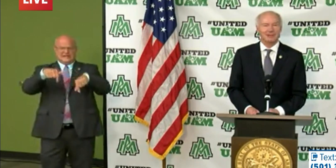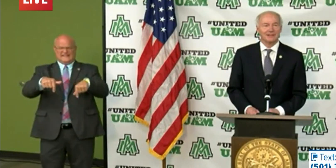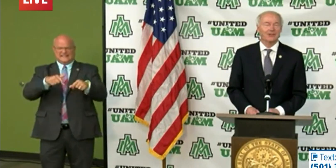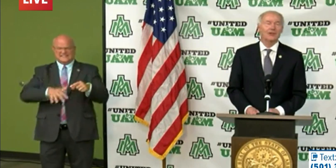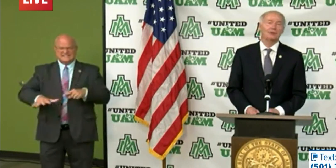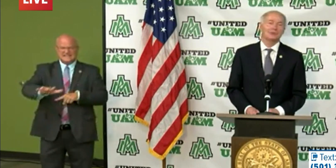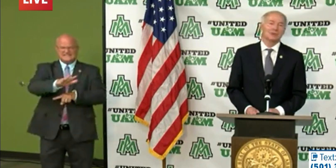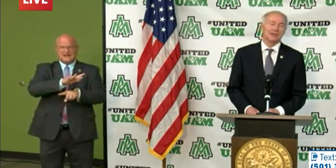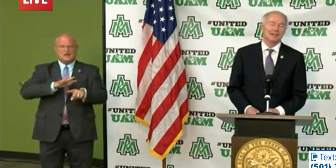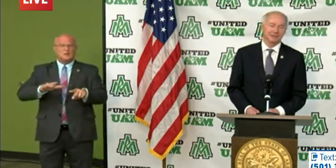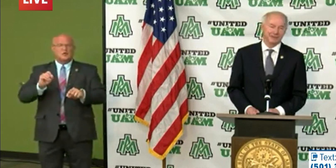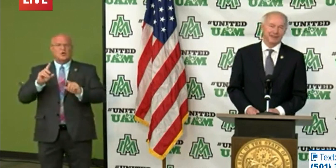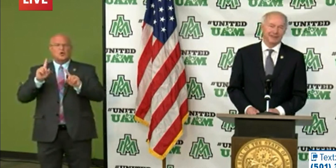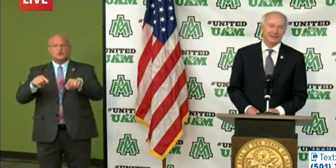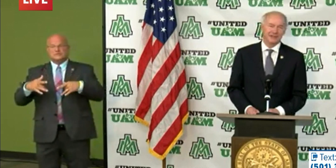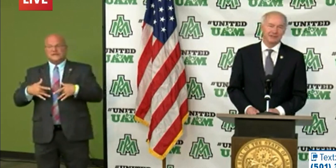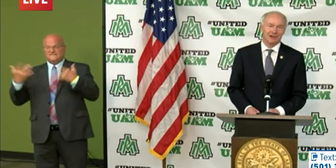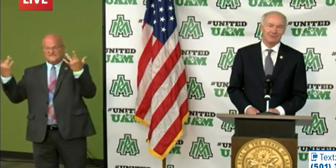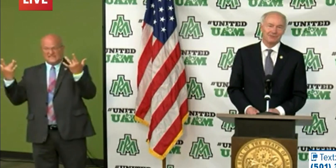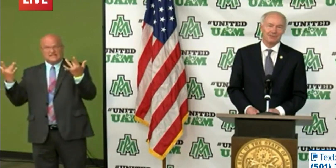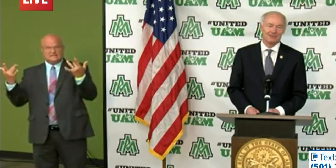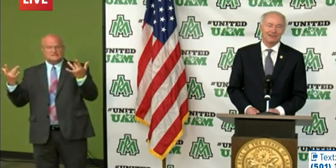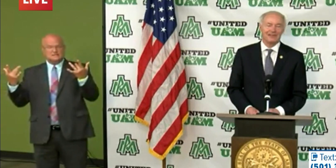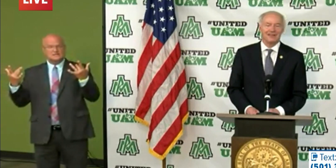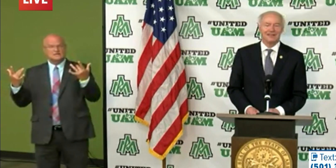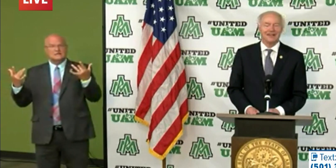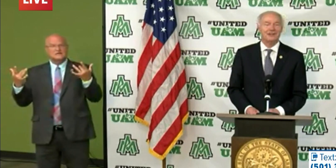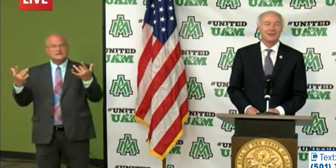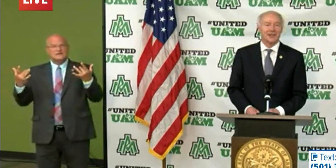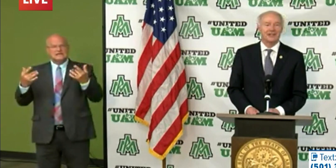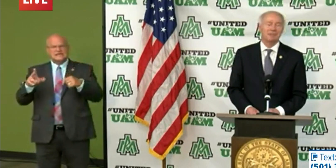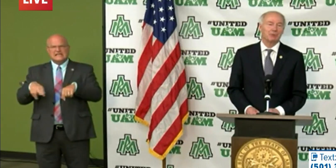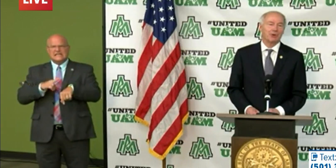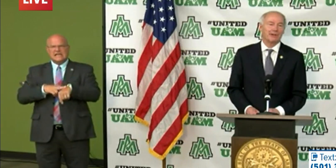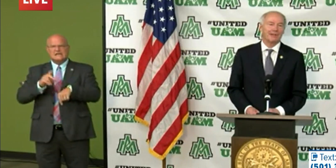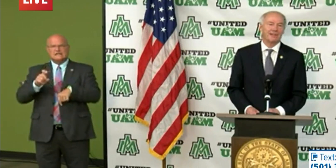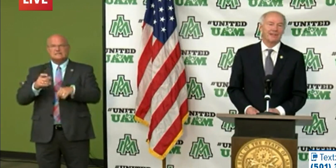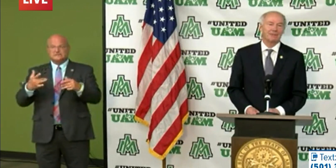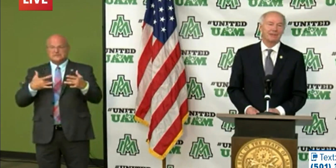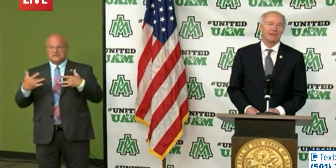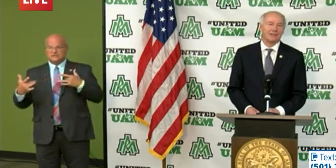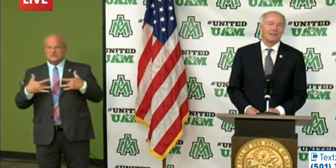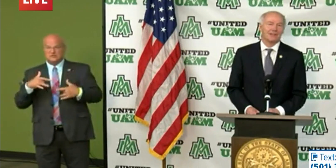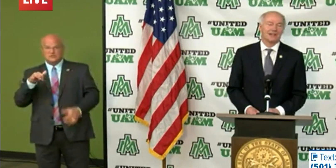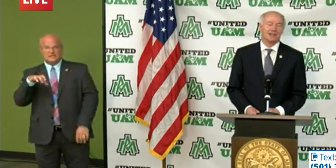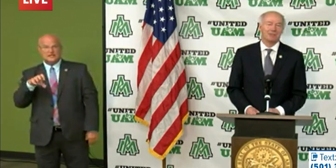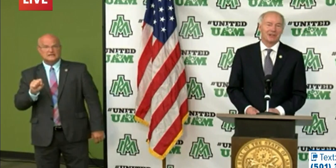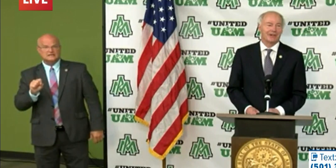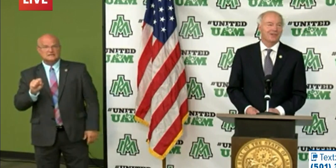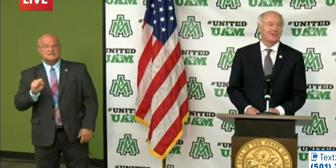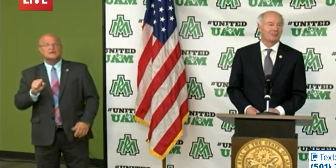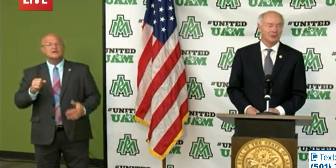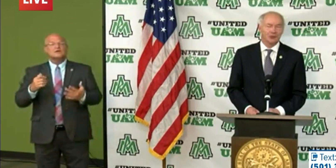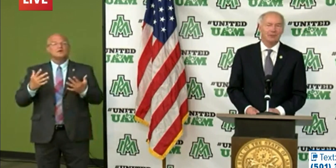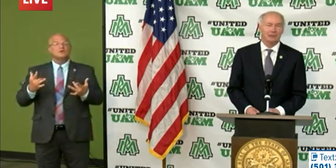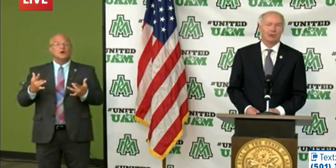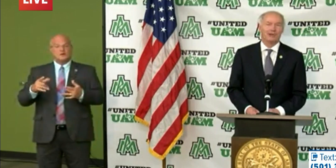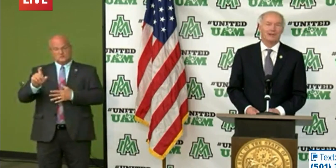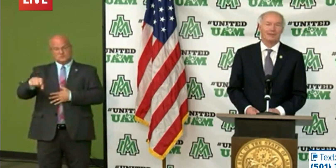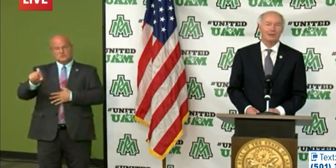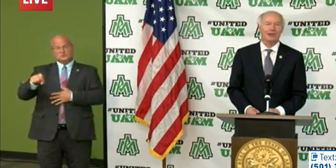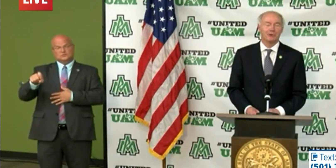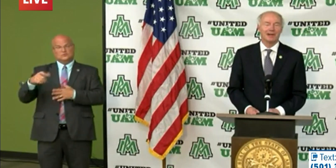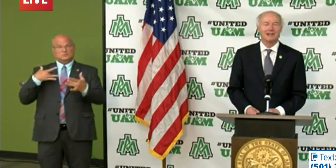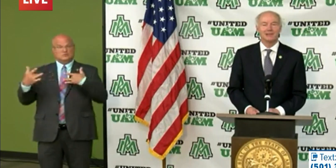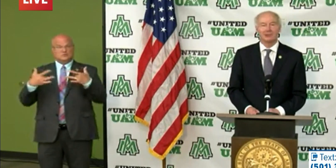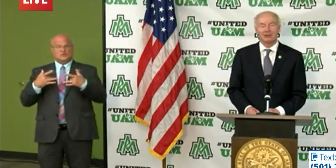environment or goes to any event in this environment naturally has to be worried. I mean, because we should be worried.